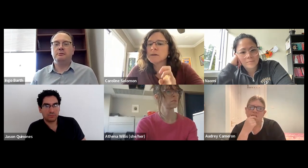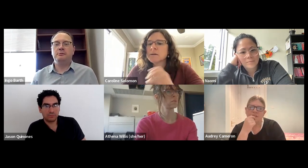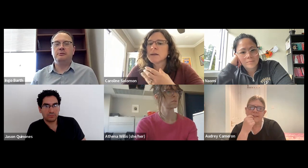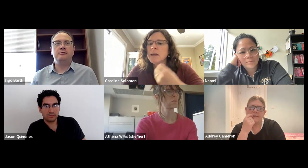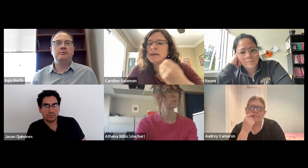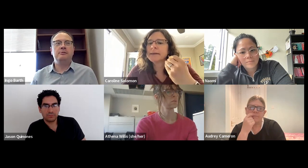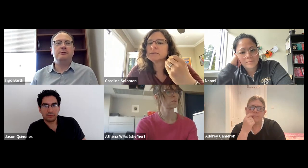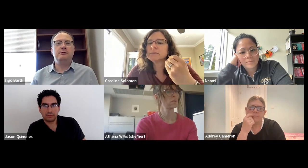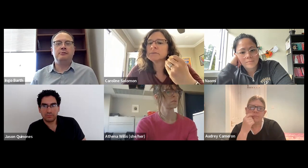screen.